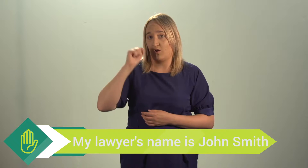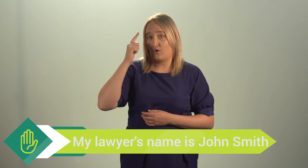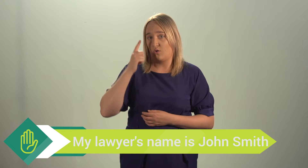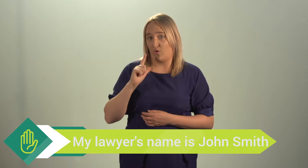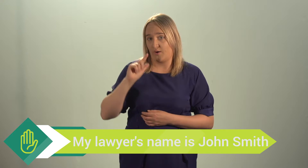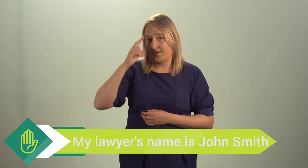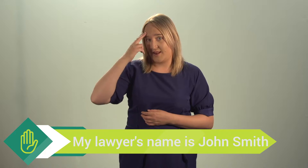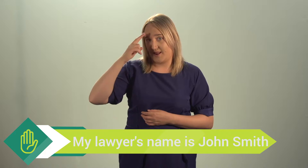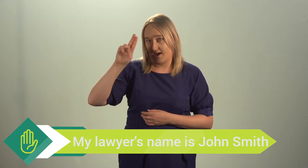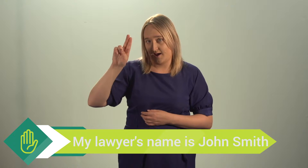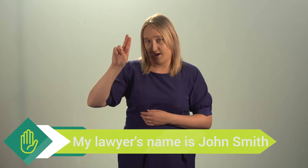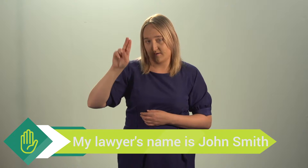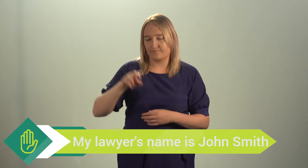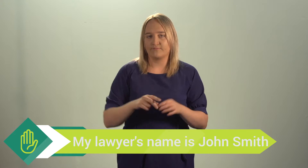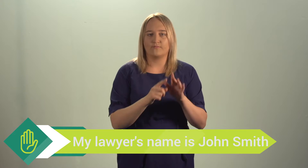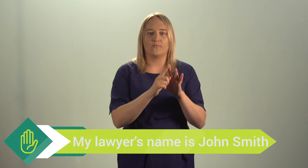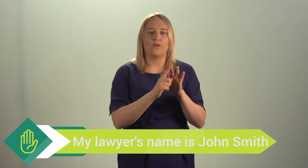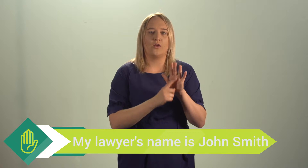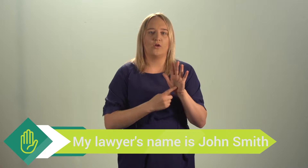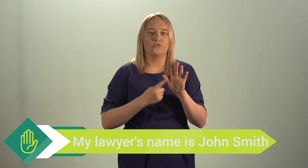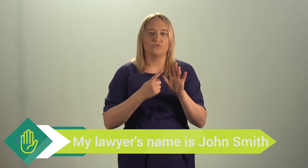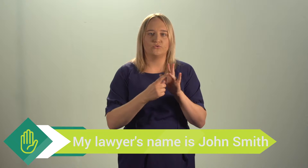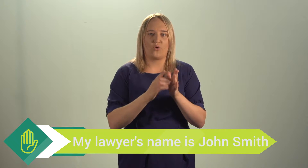My lawyer's name is John